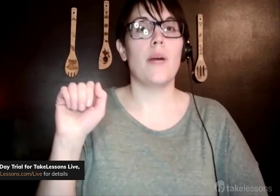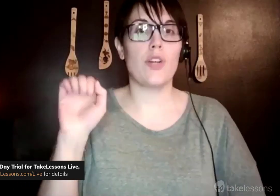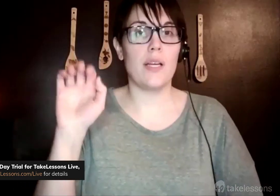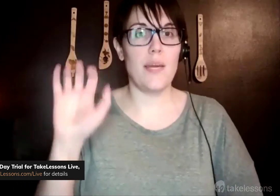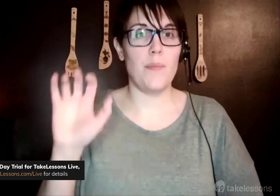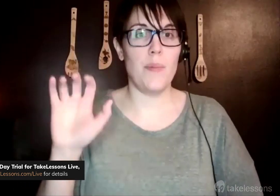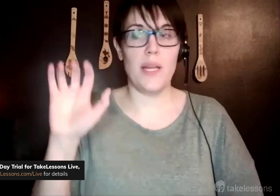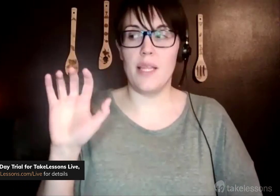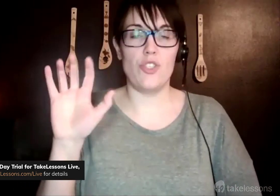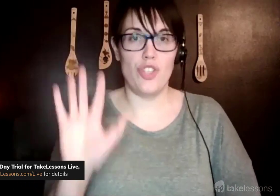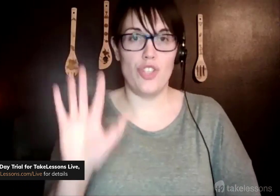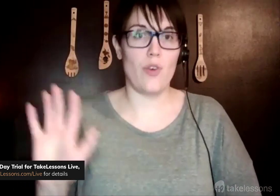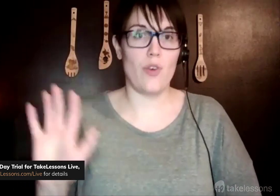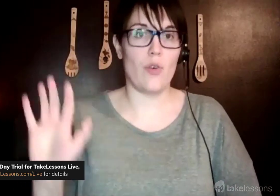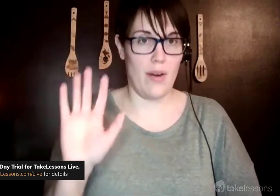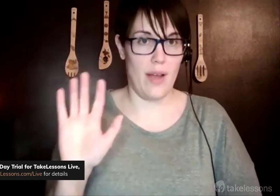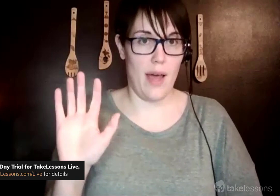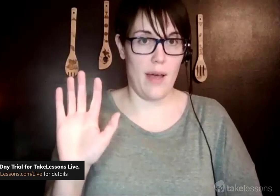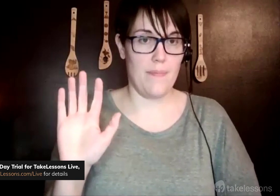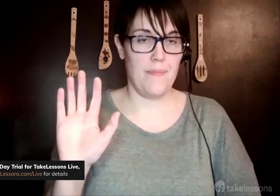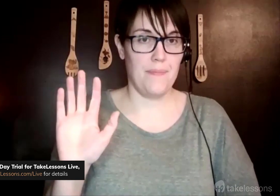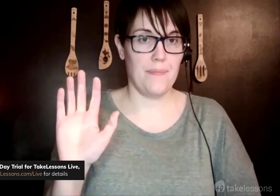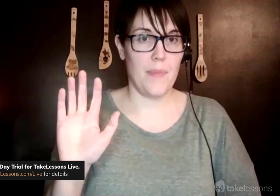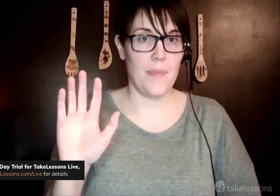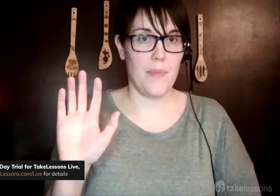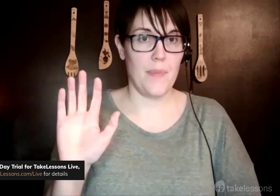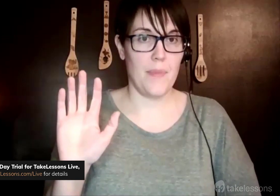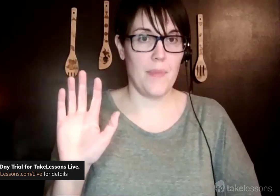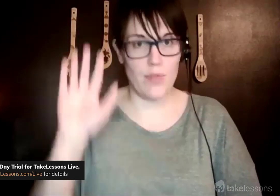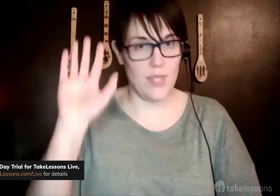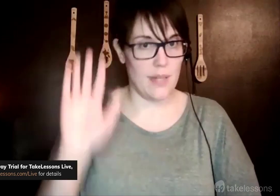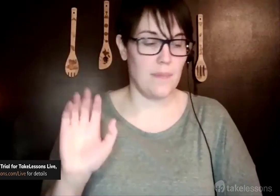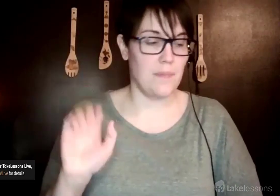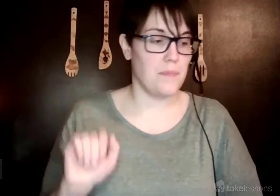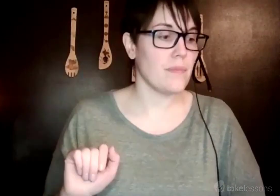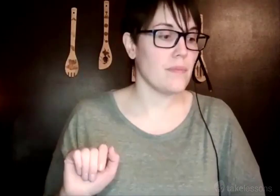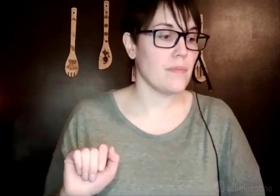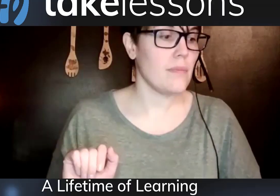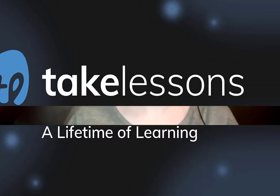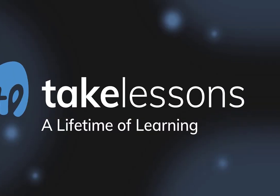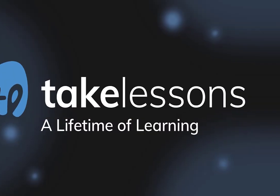keep it in this general area. You're not going to bounce it.